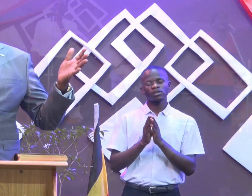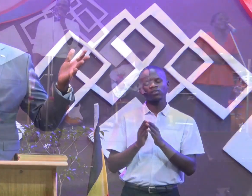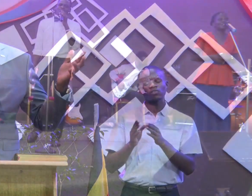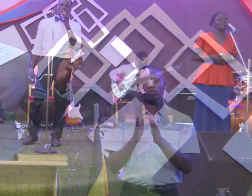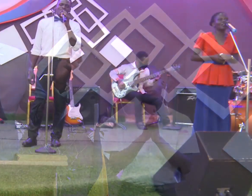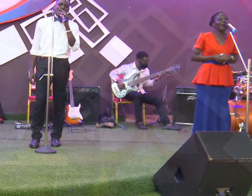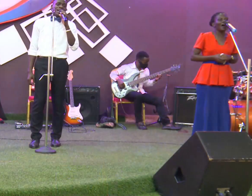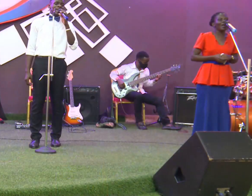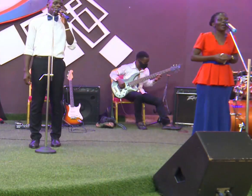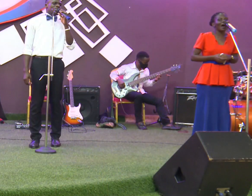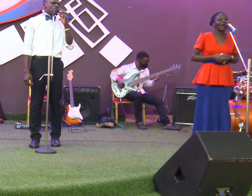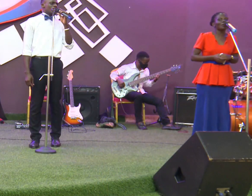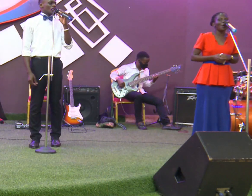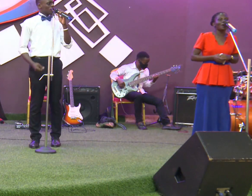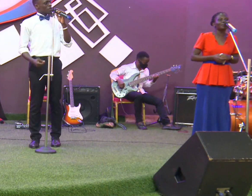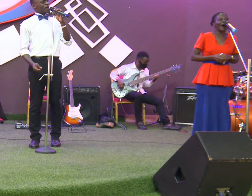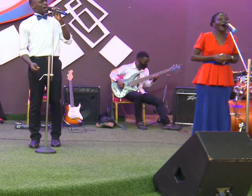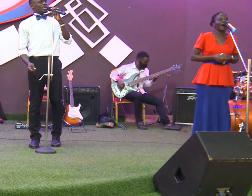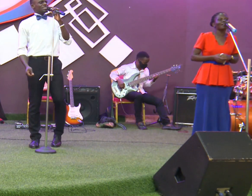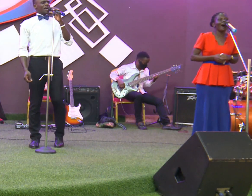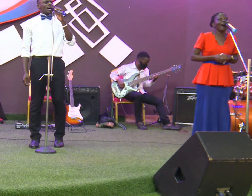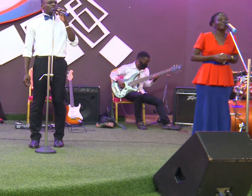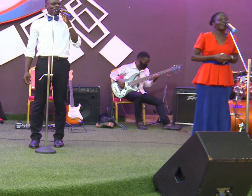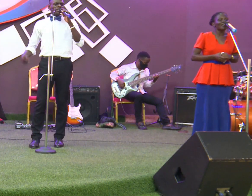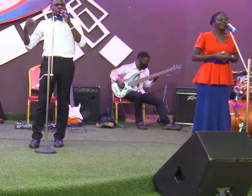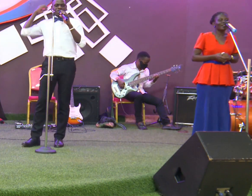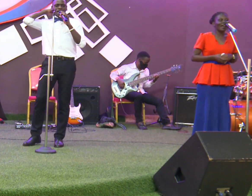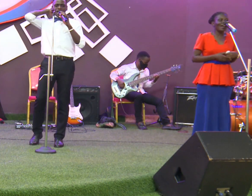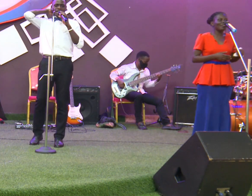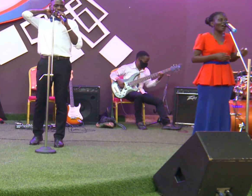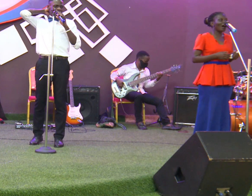Bind us together, Lord. Bind